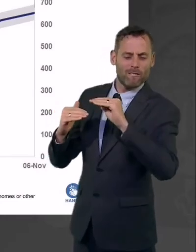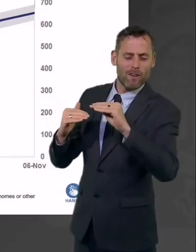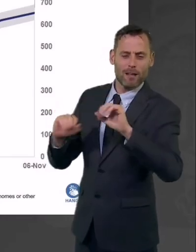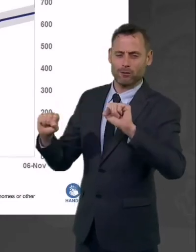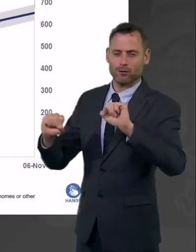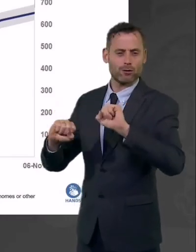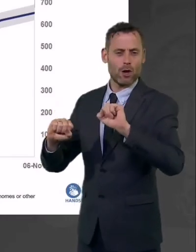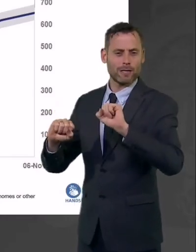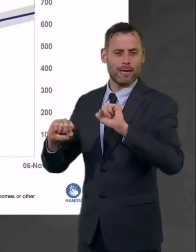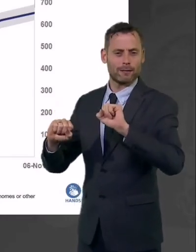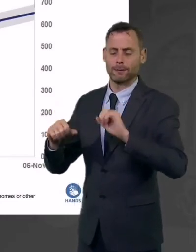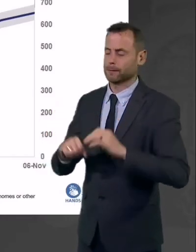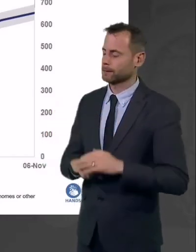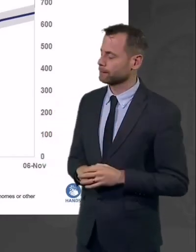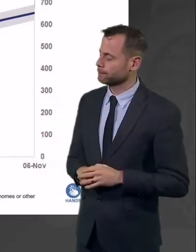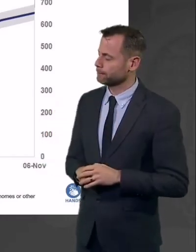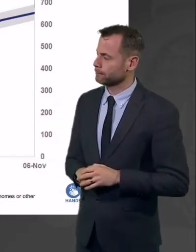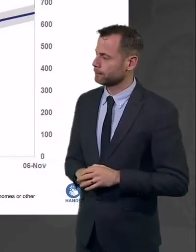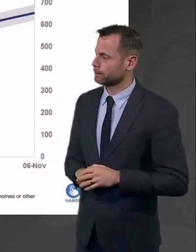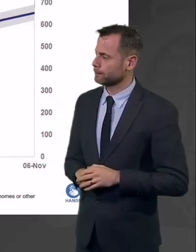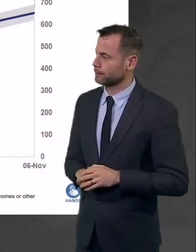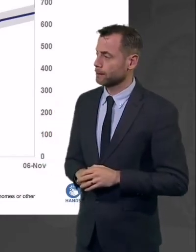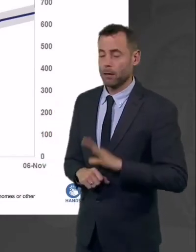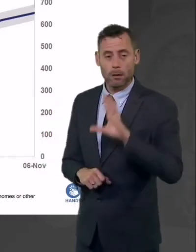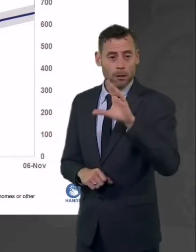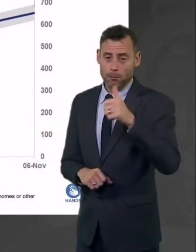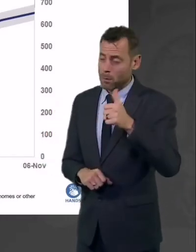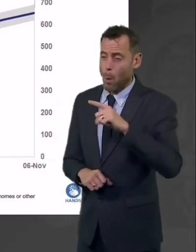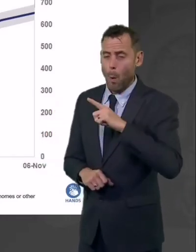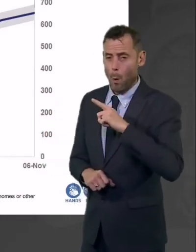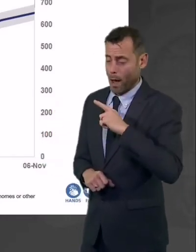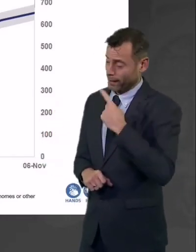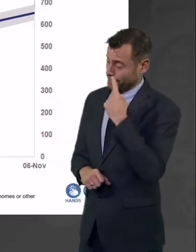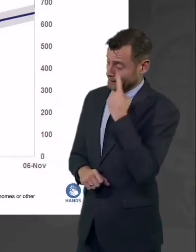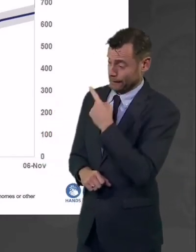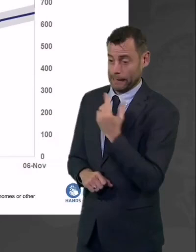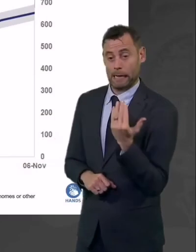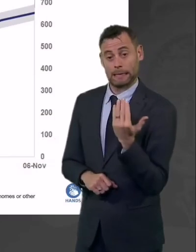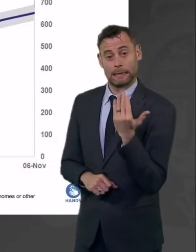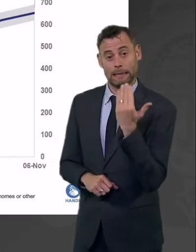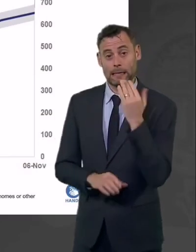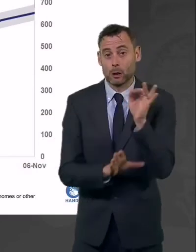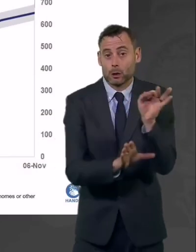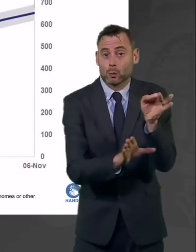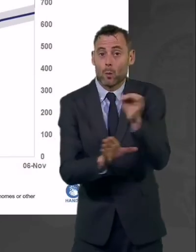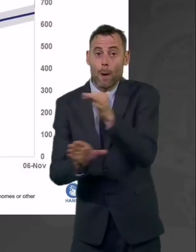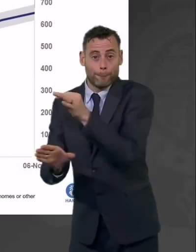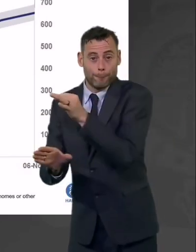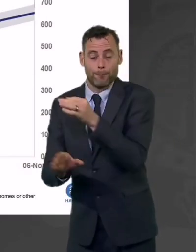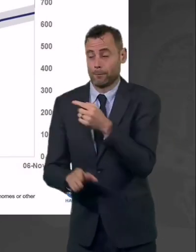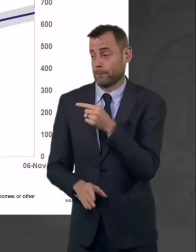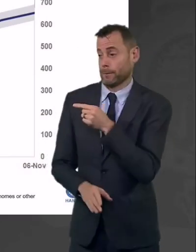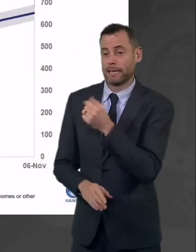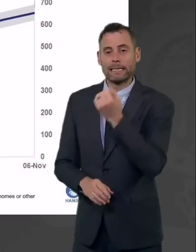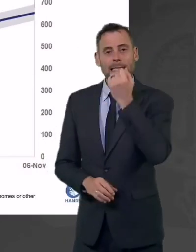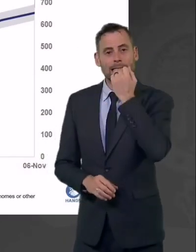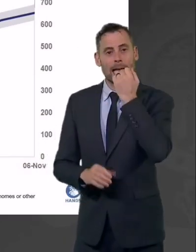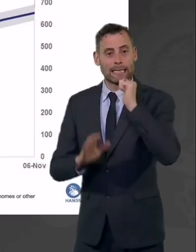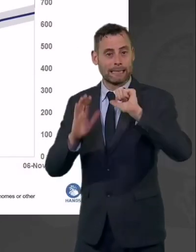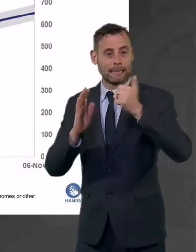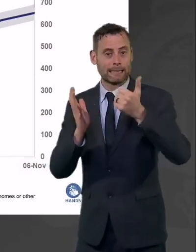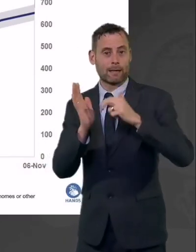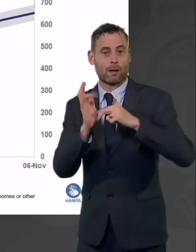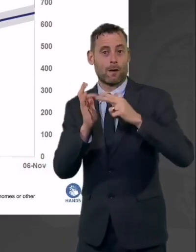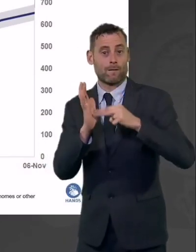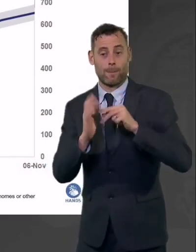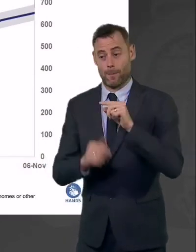shown on this slide was the 6th of November. That's just the day after England went into national restrictions.